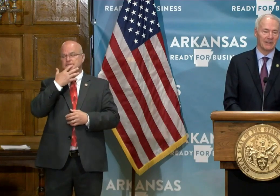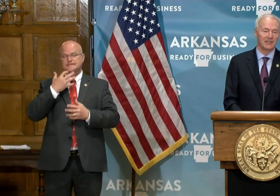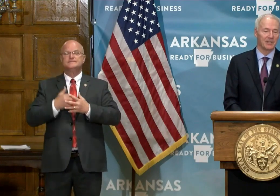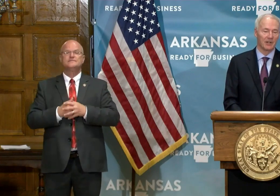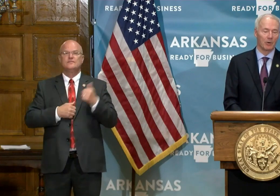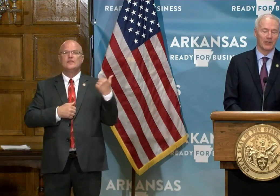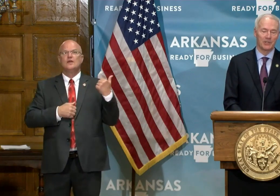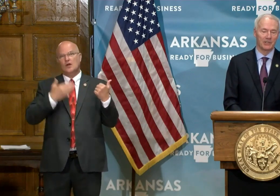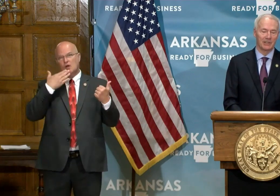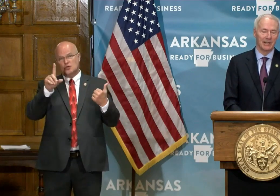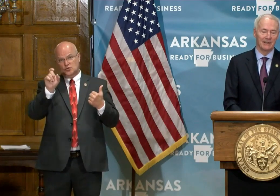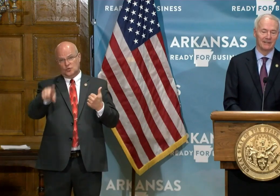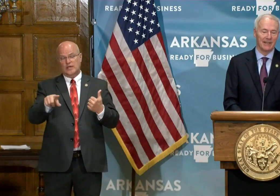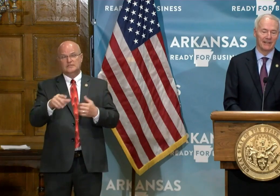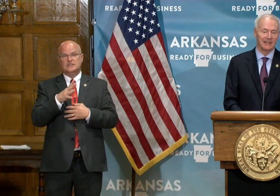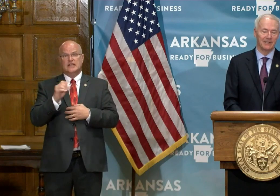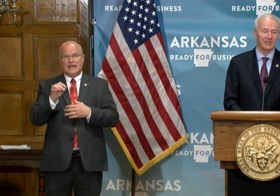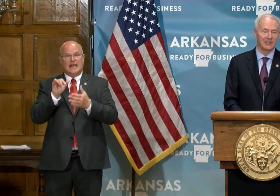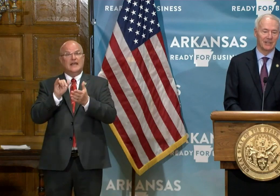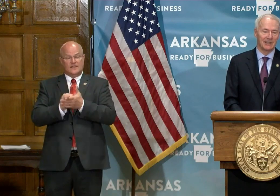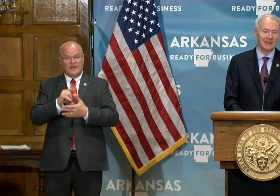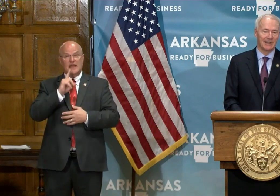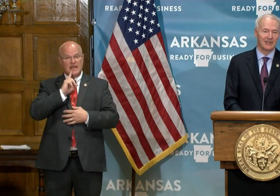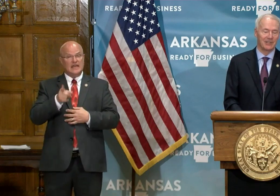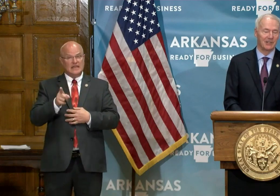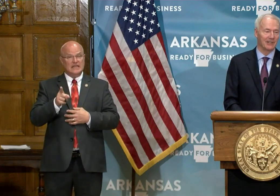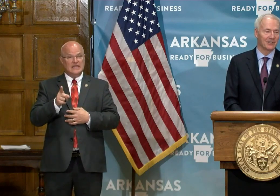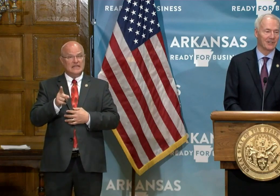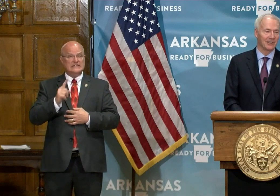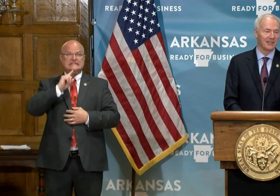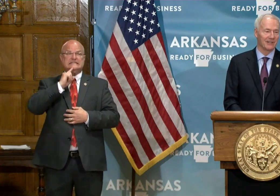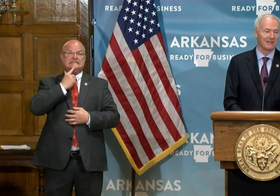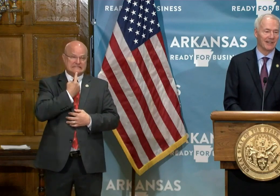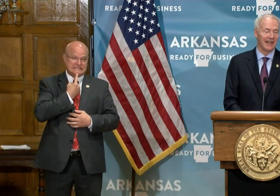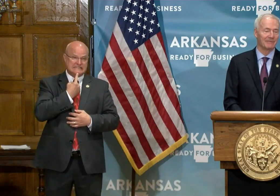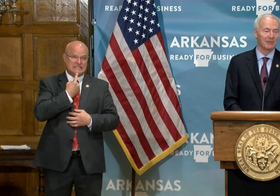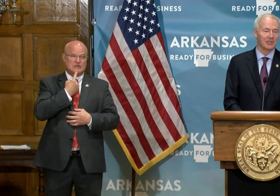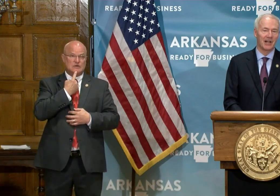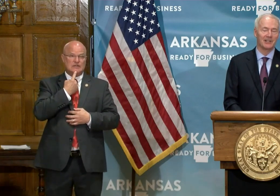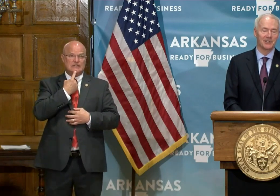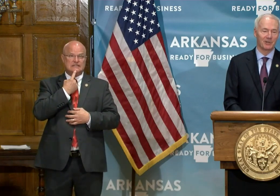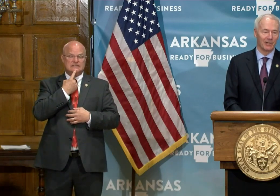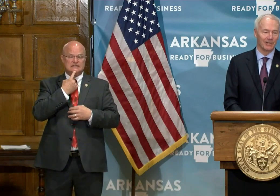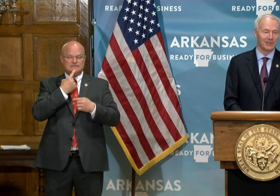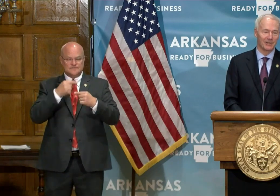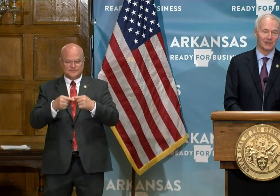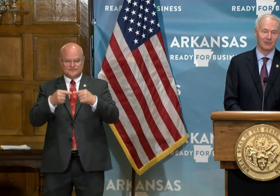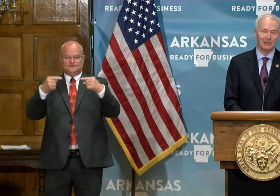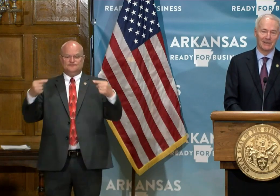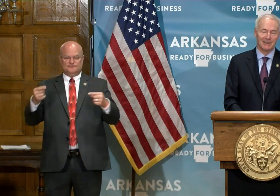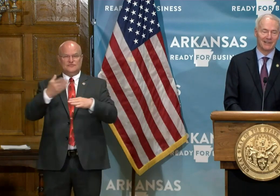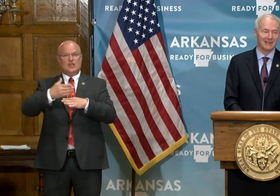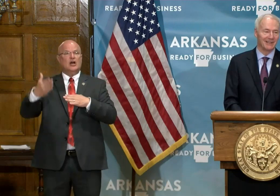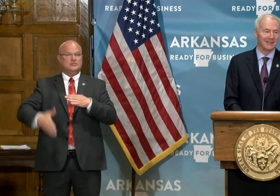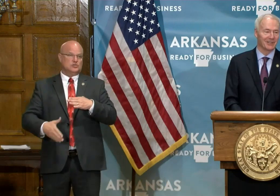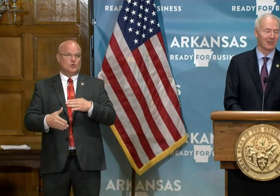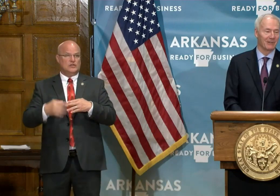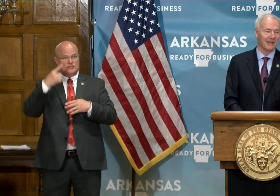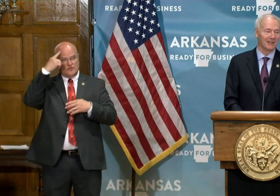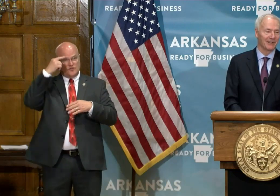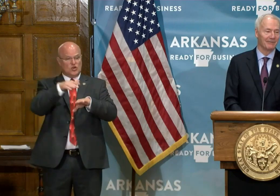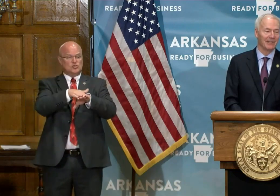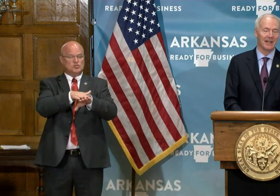suicide? Excellent question, and that is a serious adverse consequence to